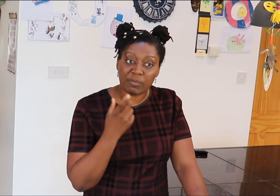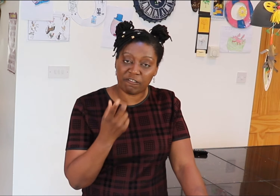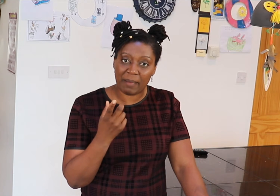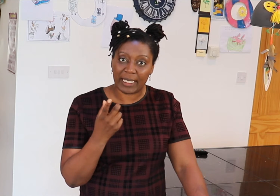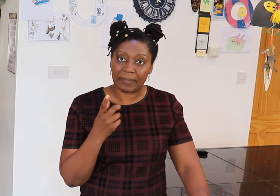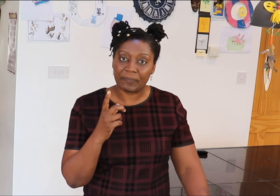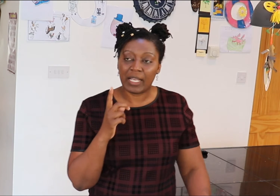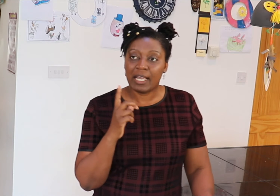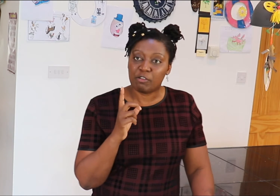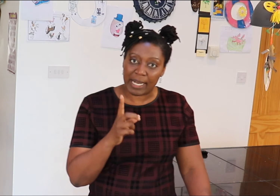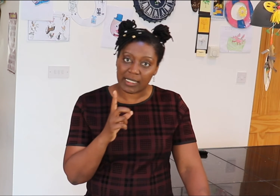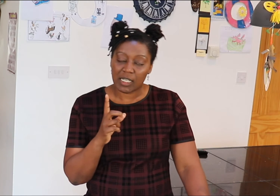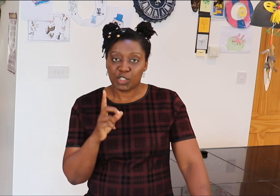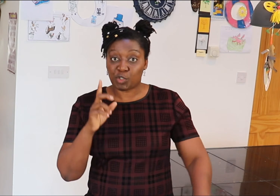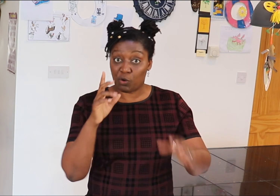the family, right? So,